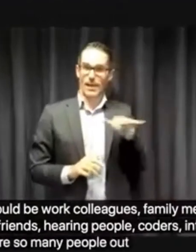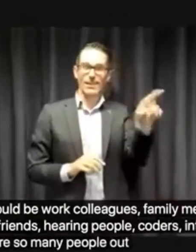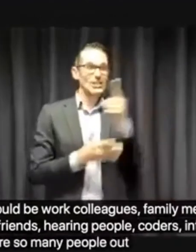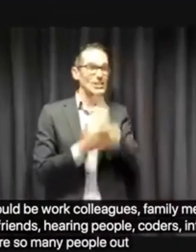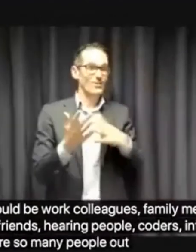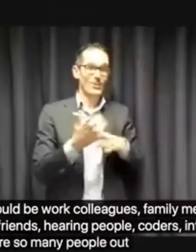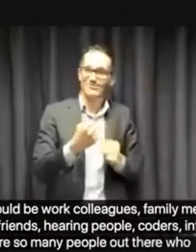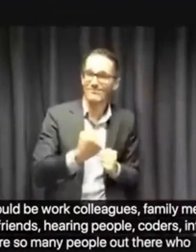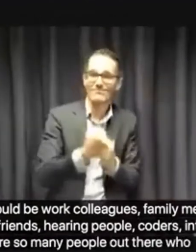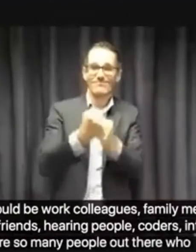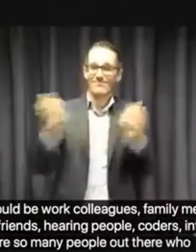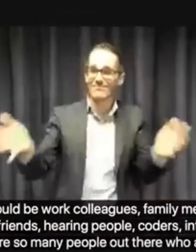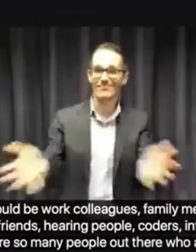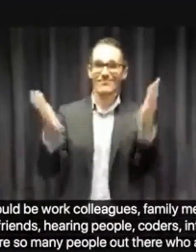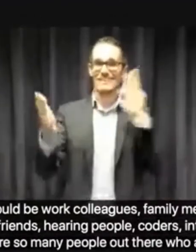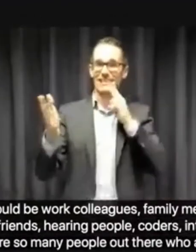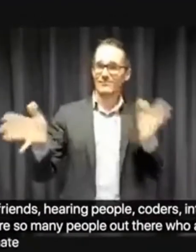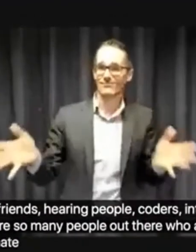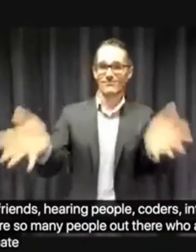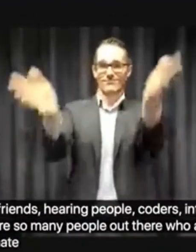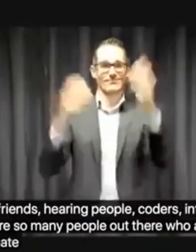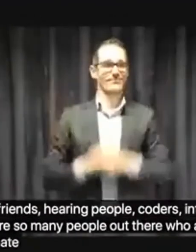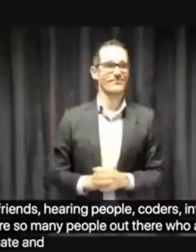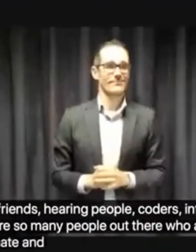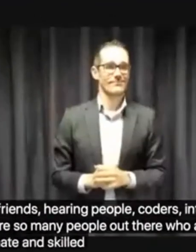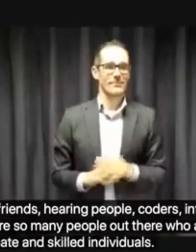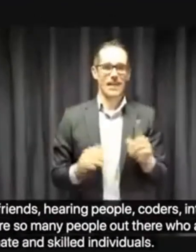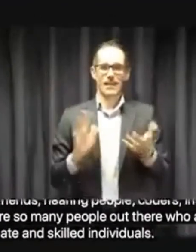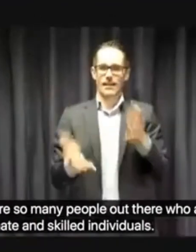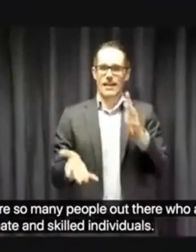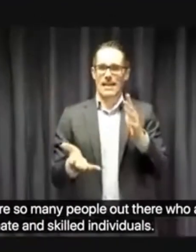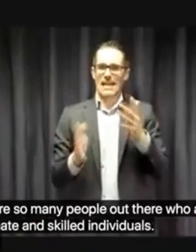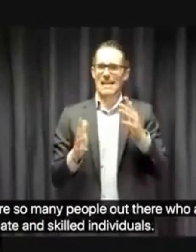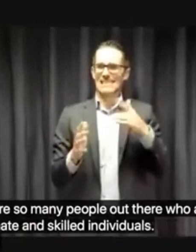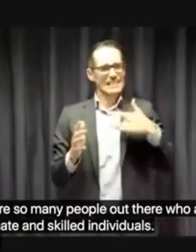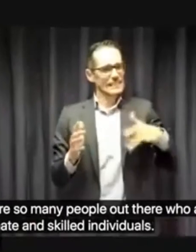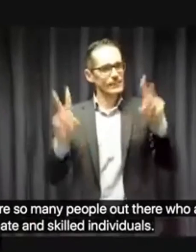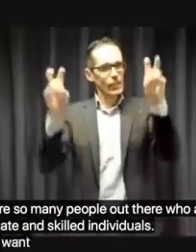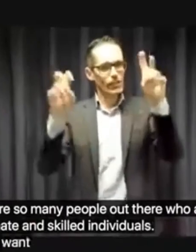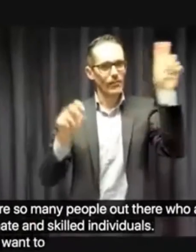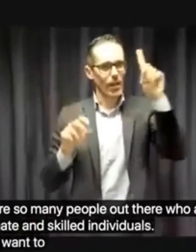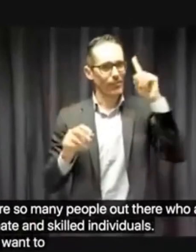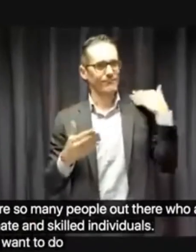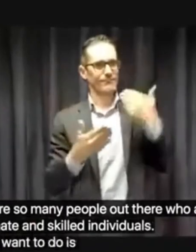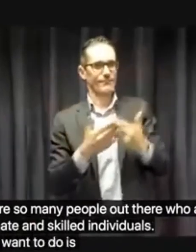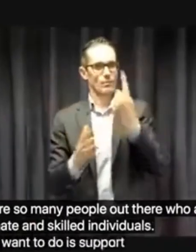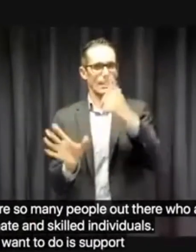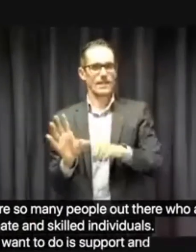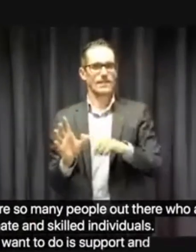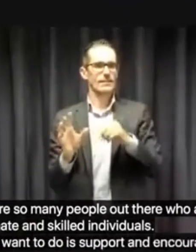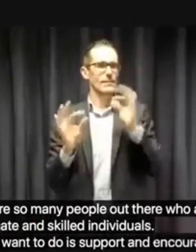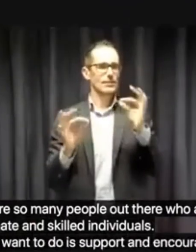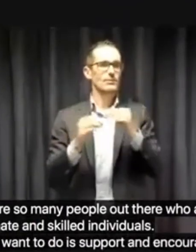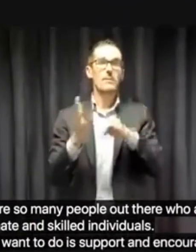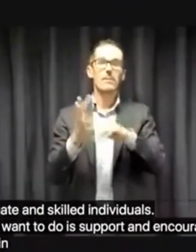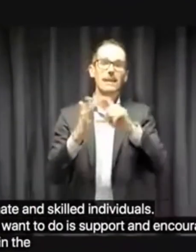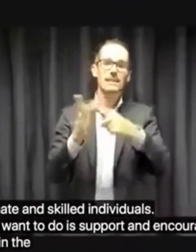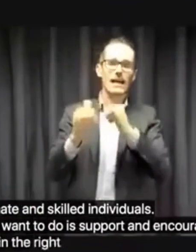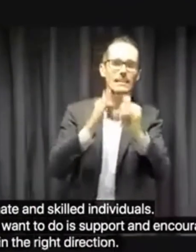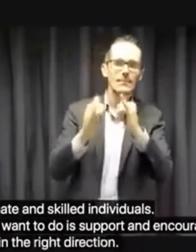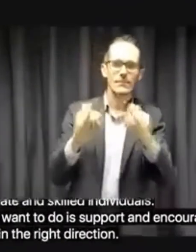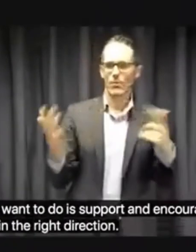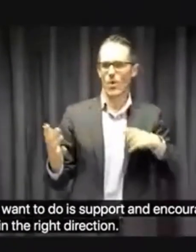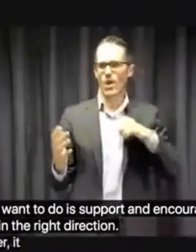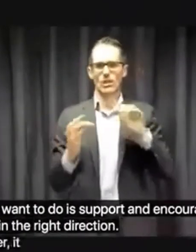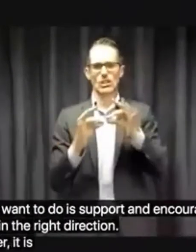individuals, and in that place, all they want to do is support and encourage deaf people in the right direction. However, it is a sensitive topic and has been for the last